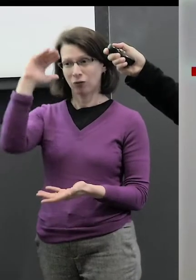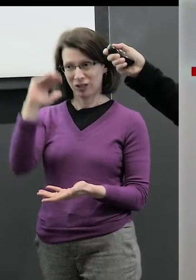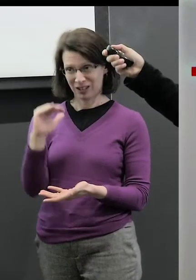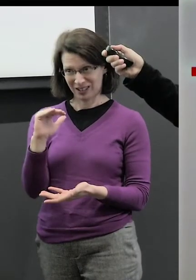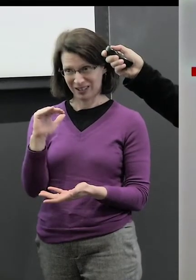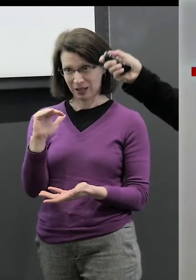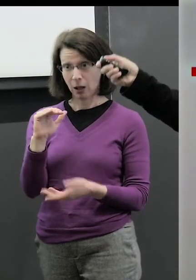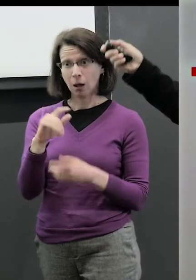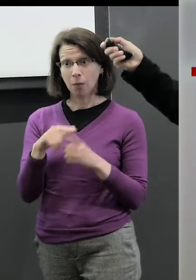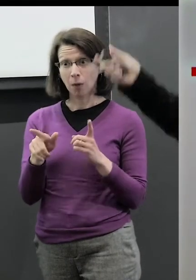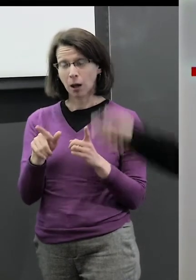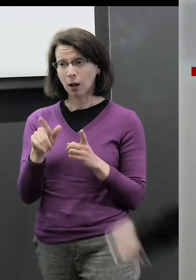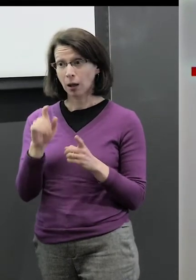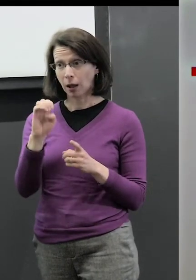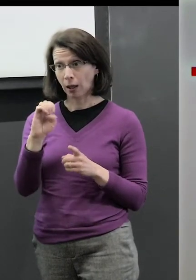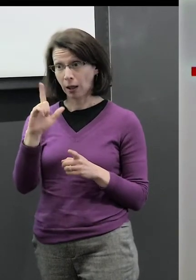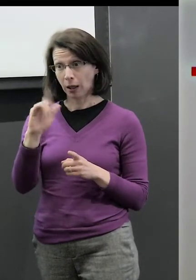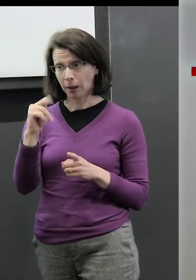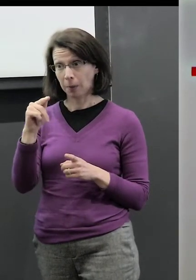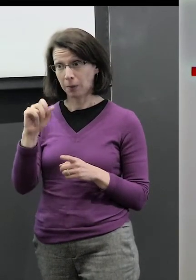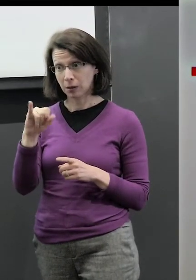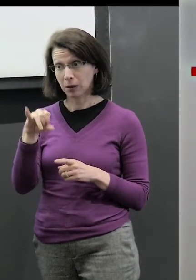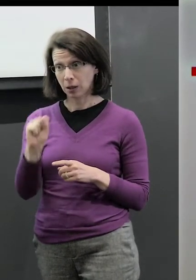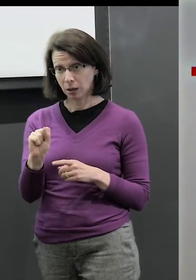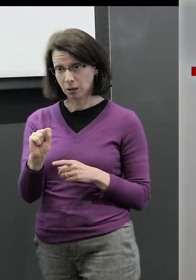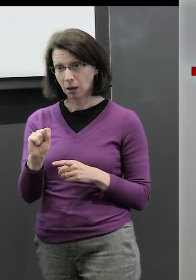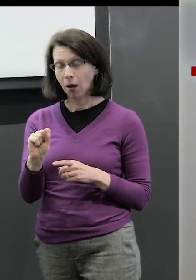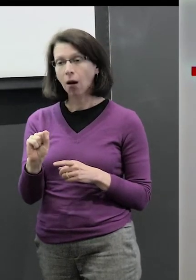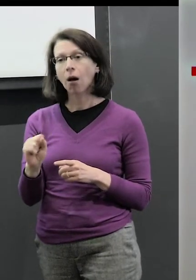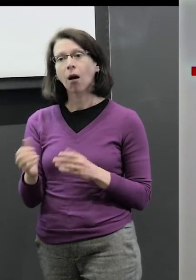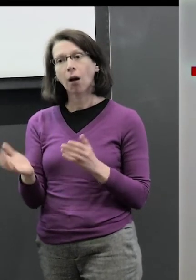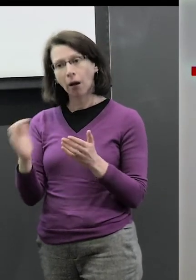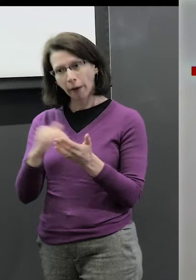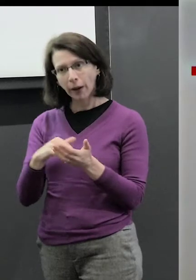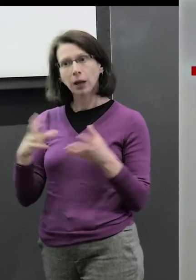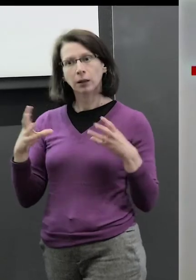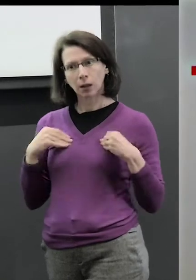you went to the ellipsis case, acceptability was increased.